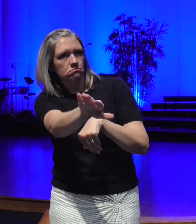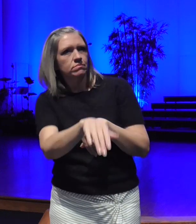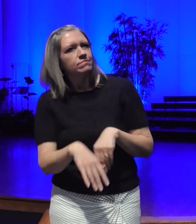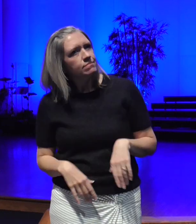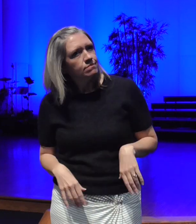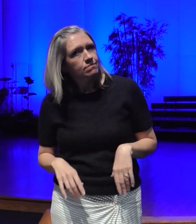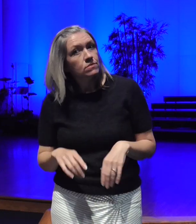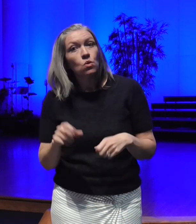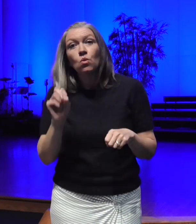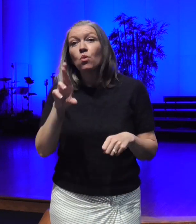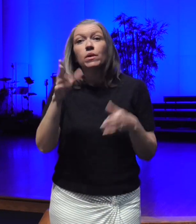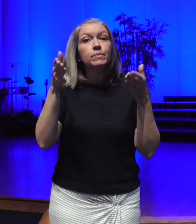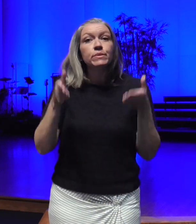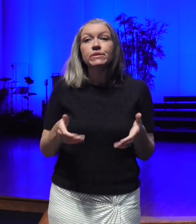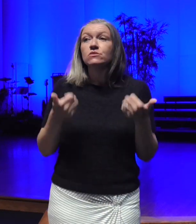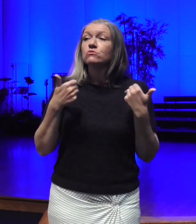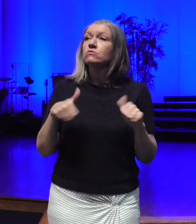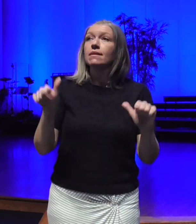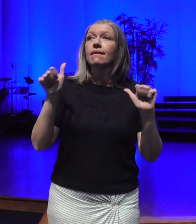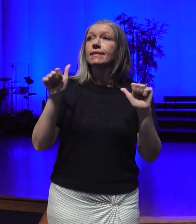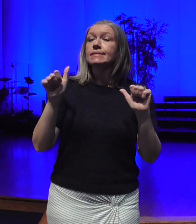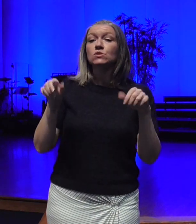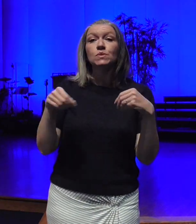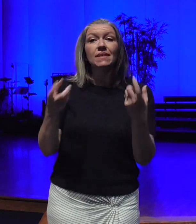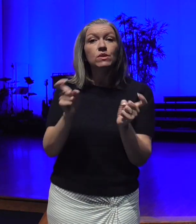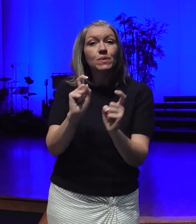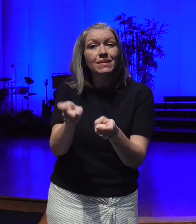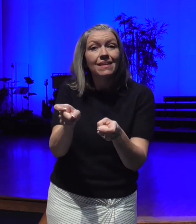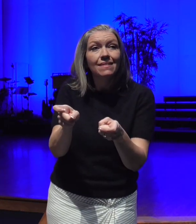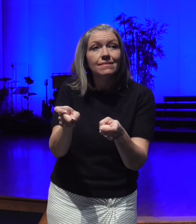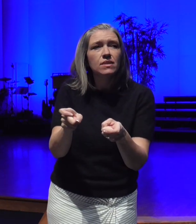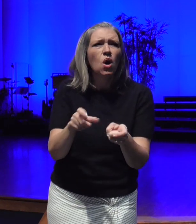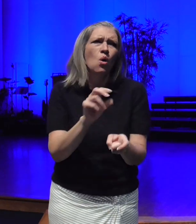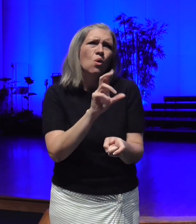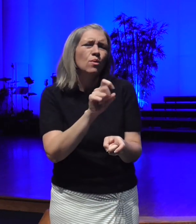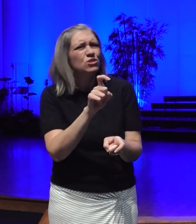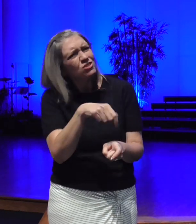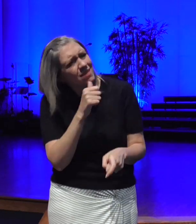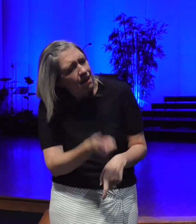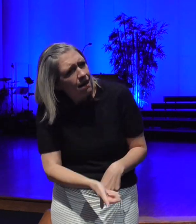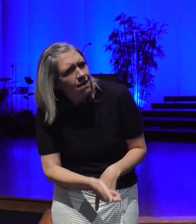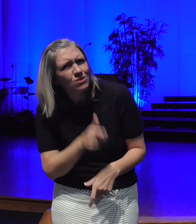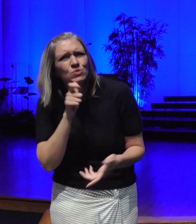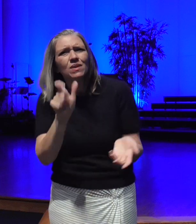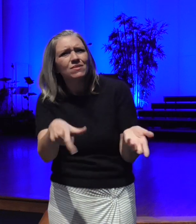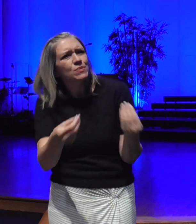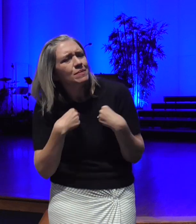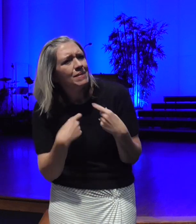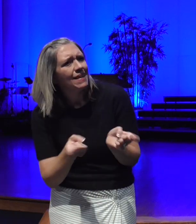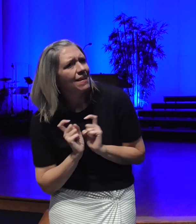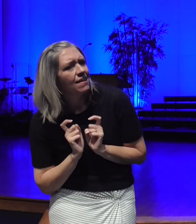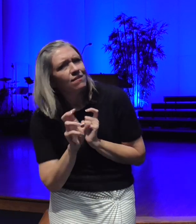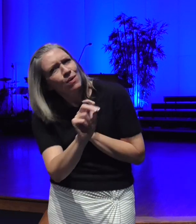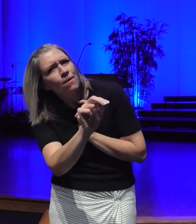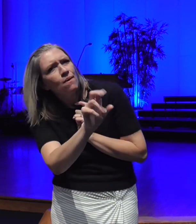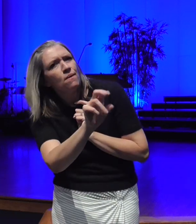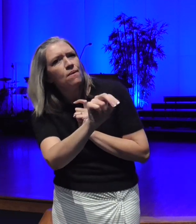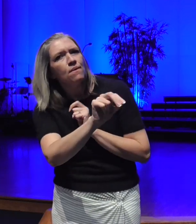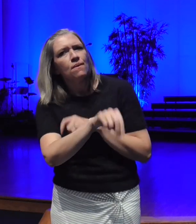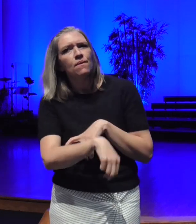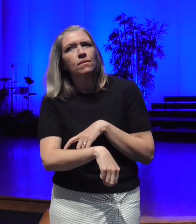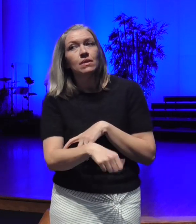When someone tries to give you a gift or something, oh, you shouldn't have done that. You didn't need to get me a gift. If someone